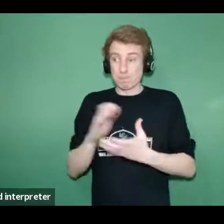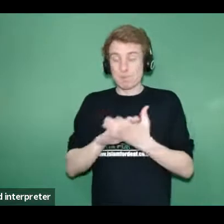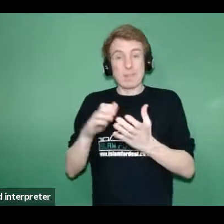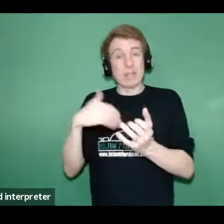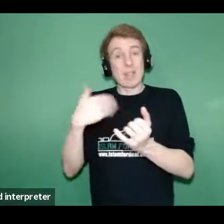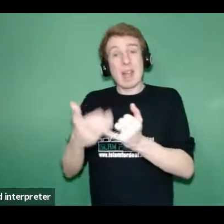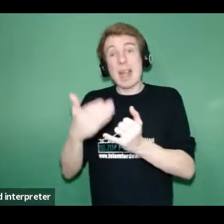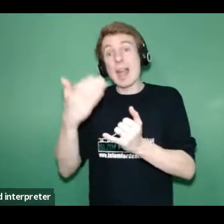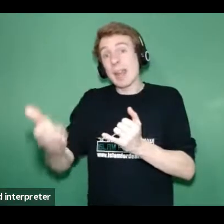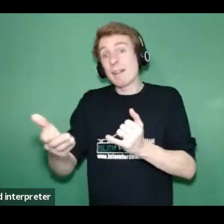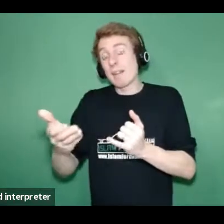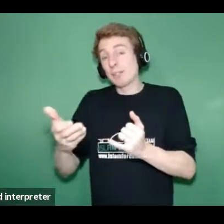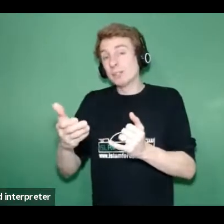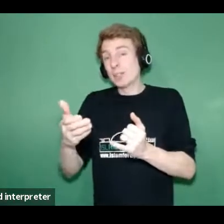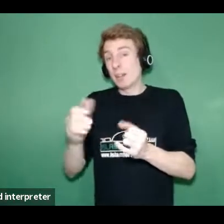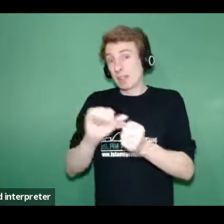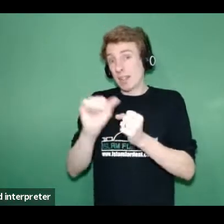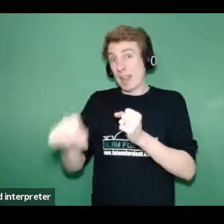hereafter.